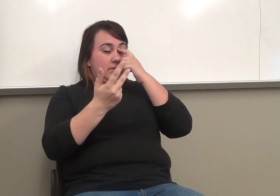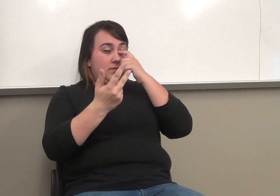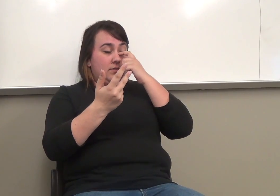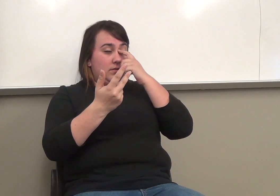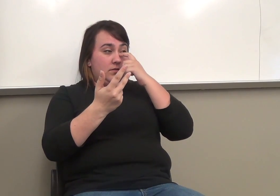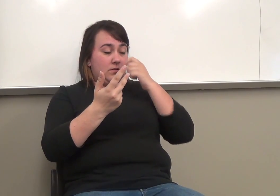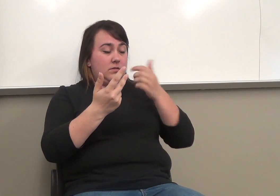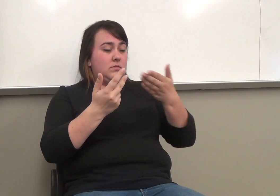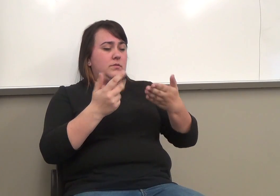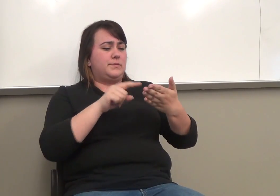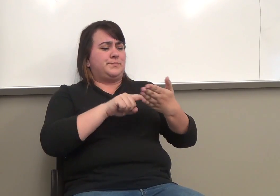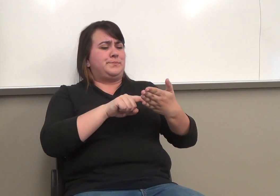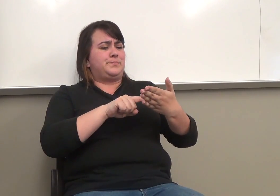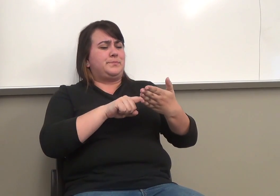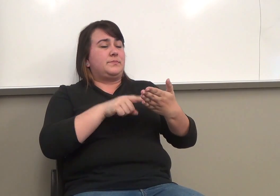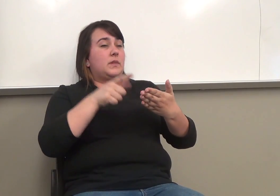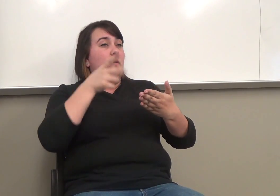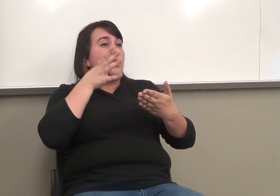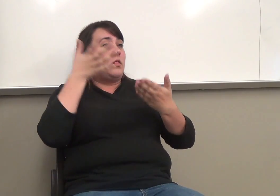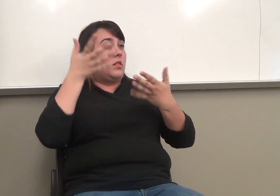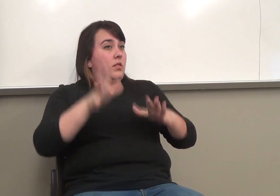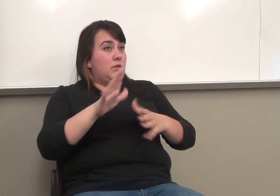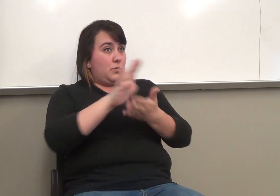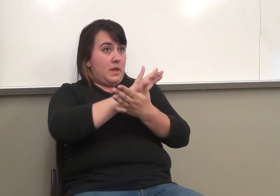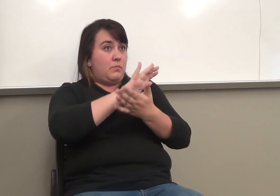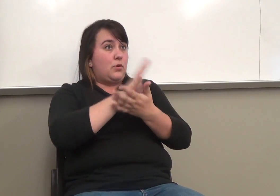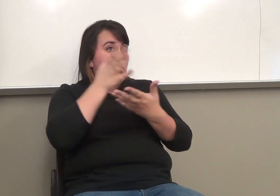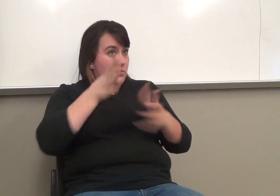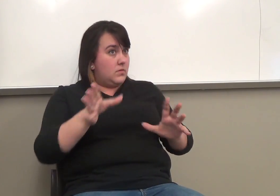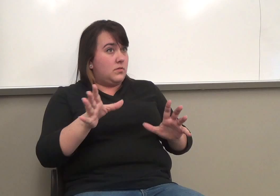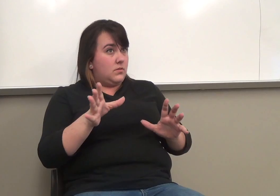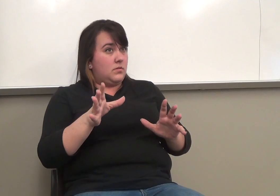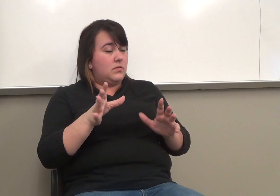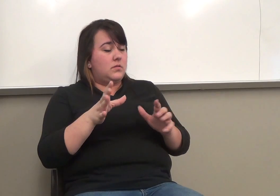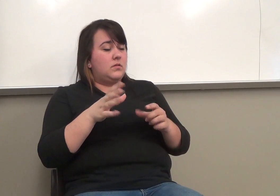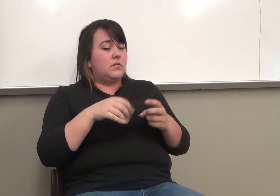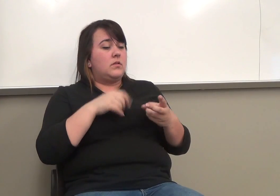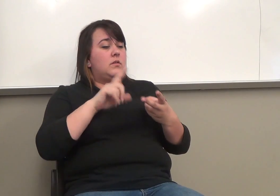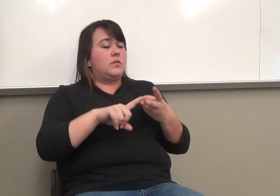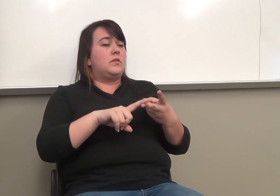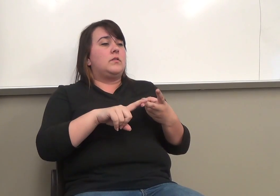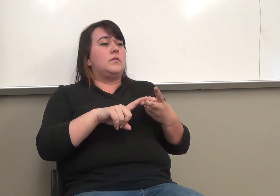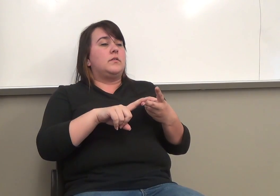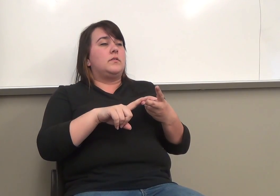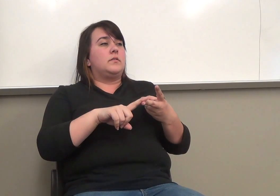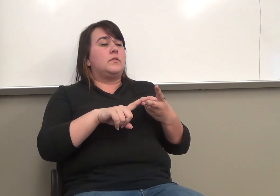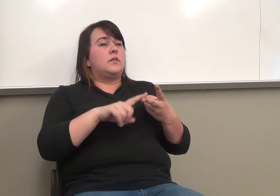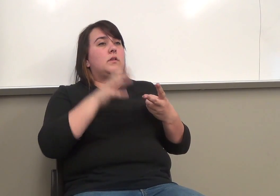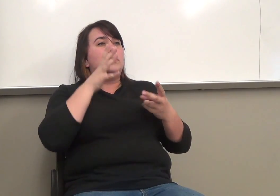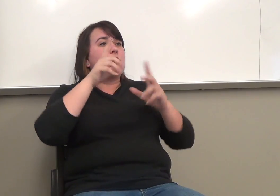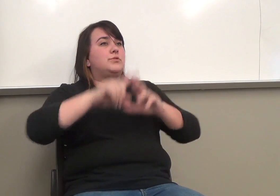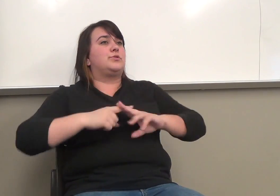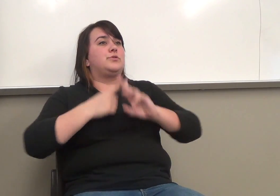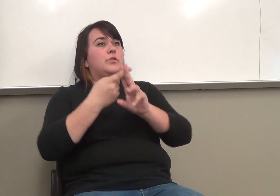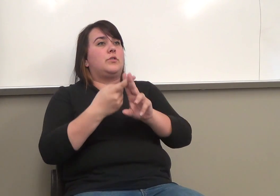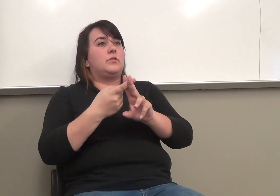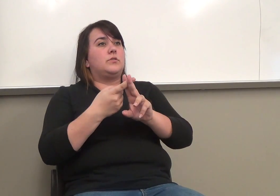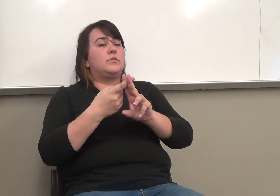you are not only going to finish your paper over the weekend, but you're also going to start on the